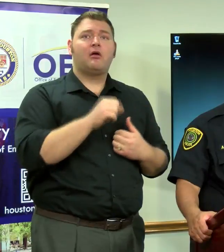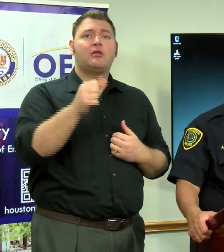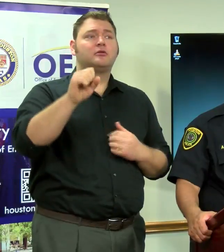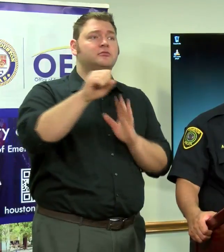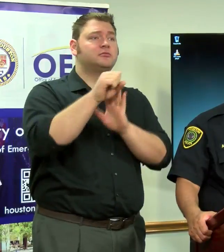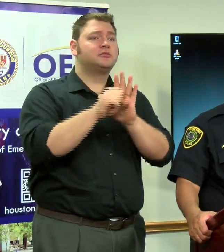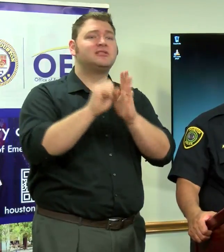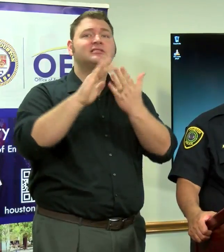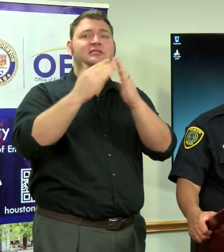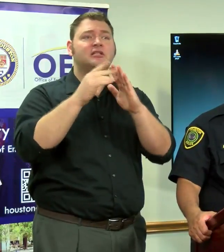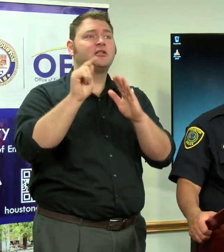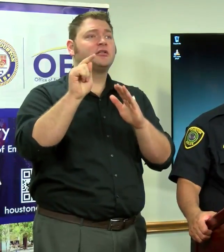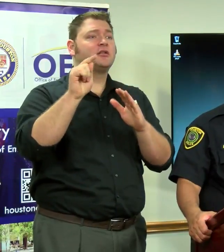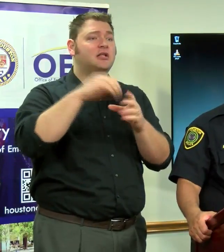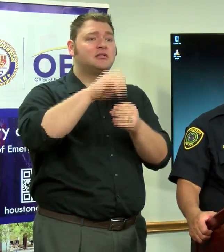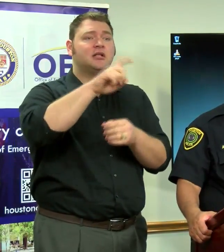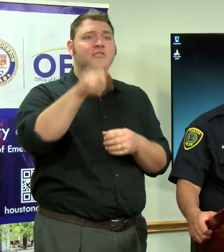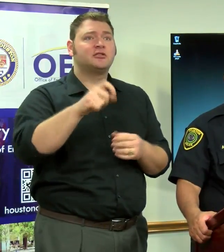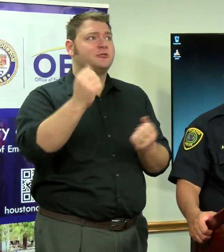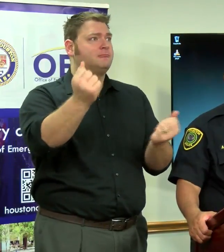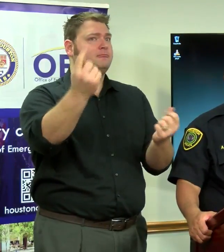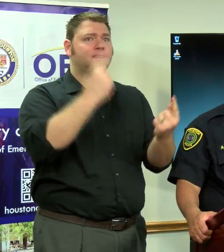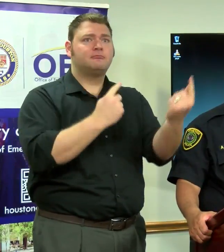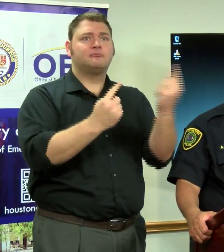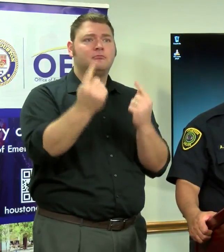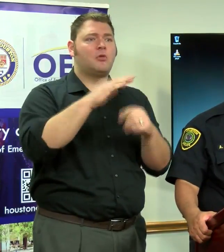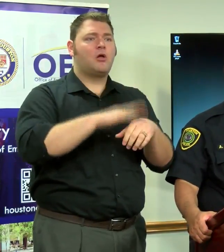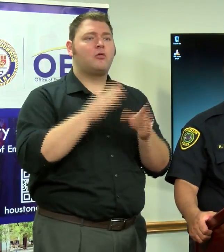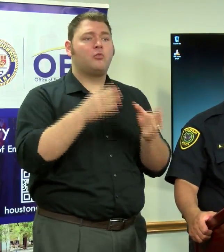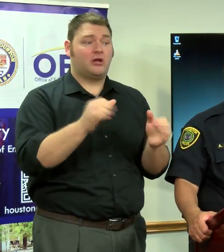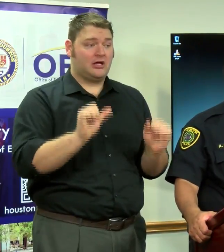state of Texas that are on their way to actually